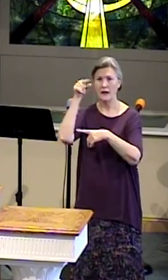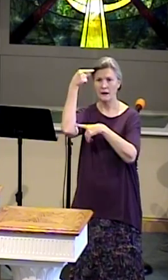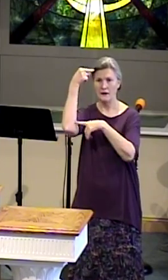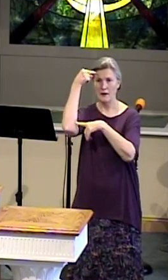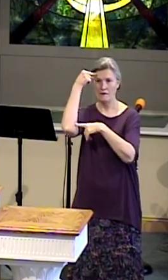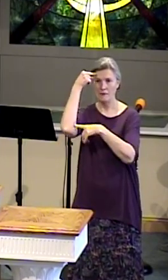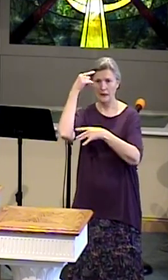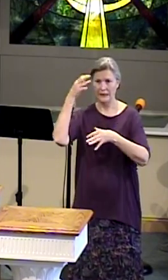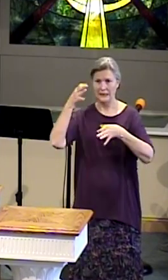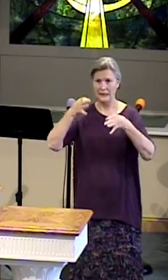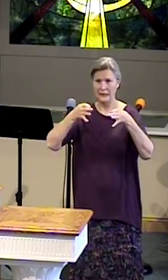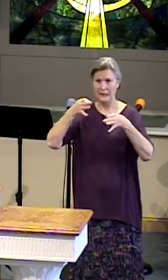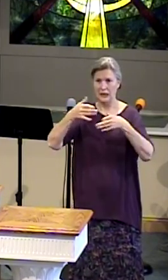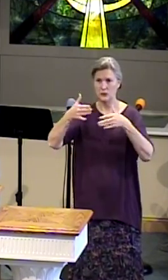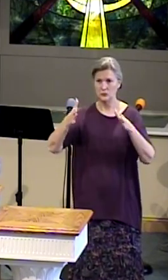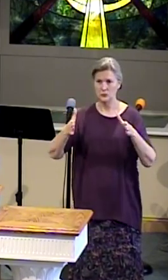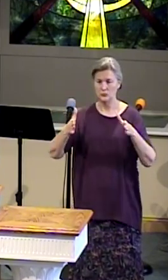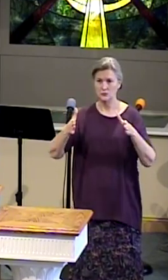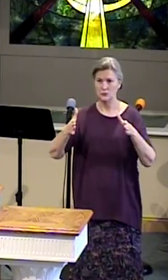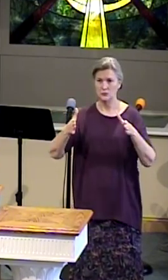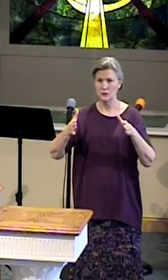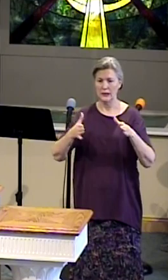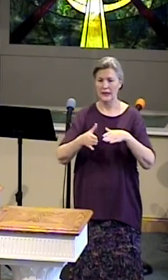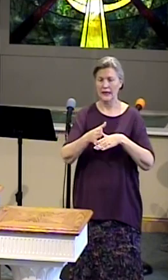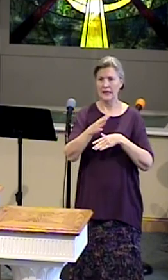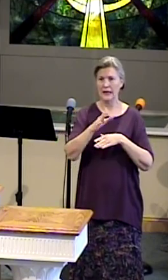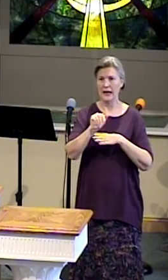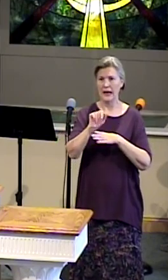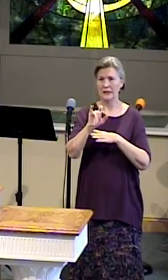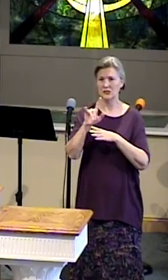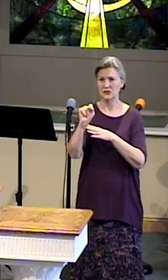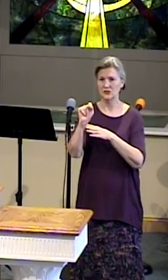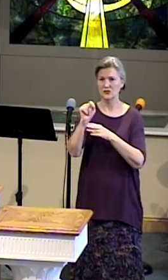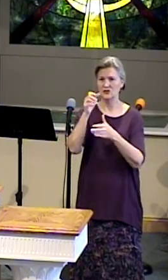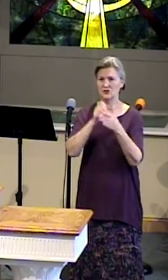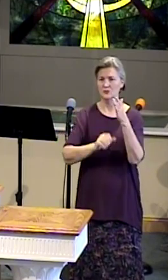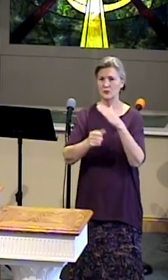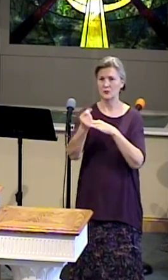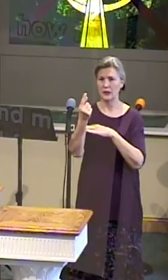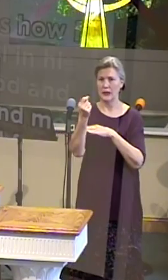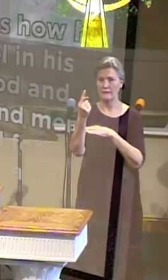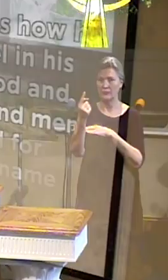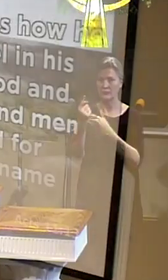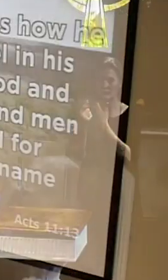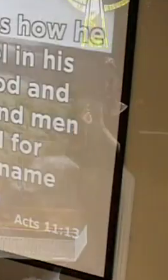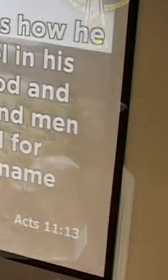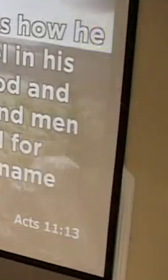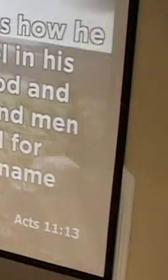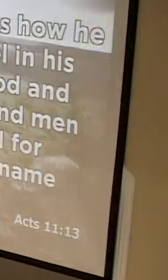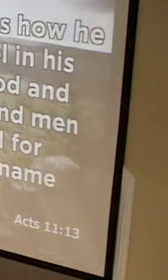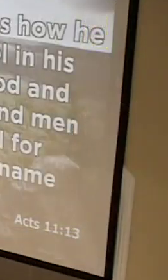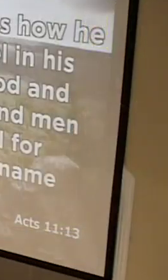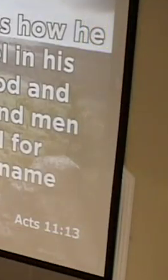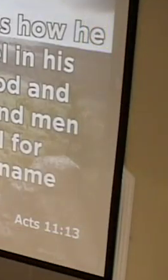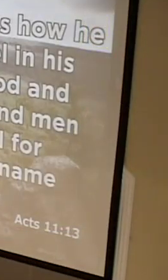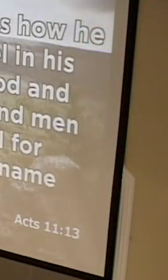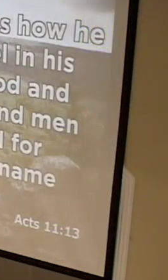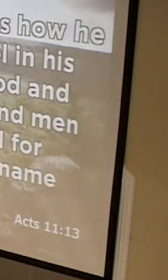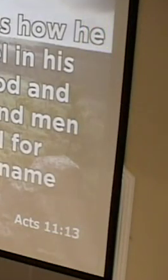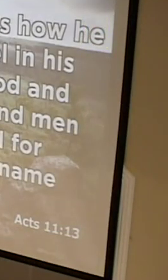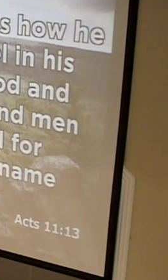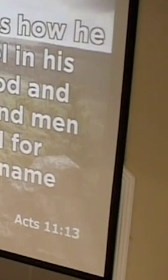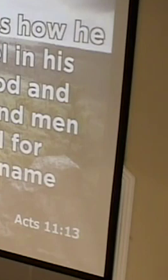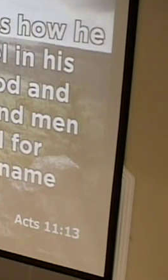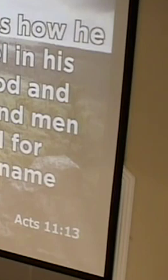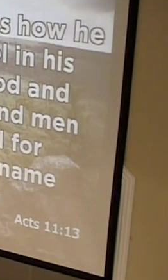And he said, he was giving Cornelius testimony. And he